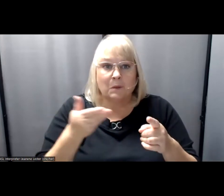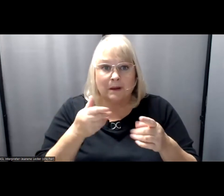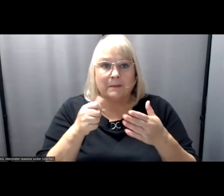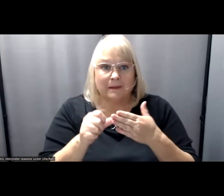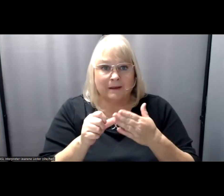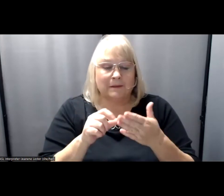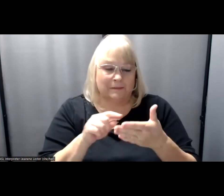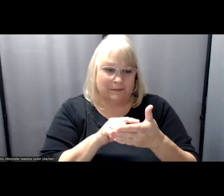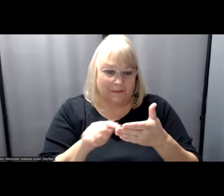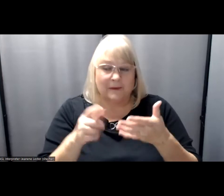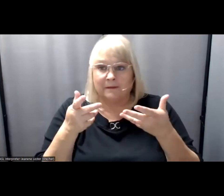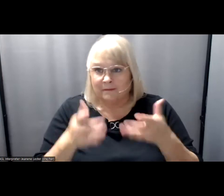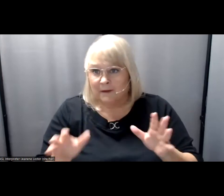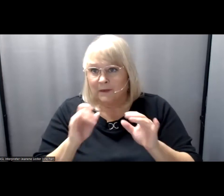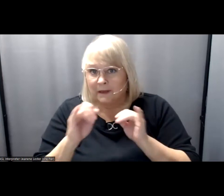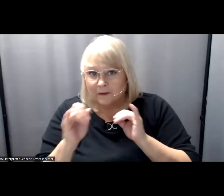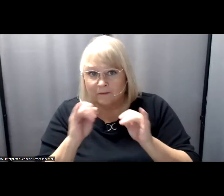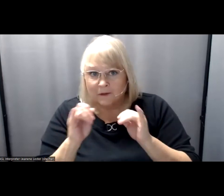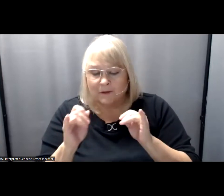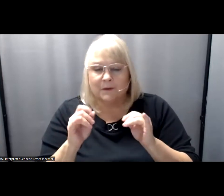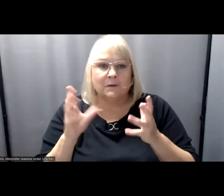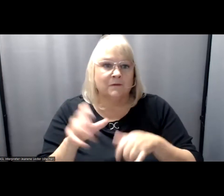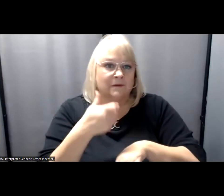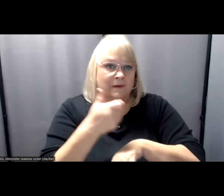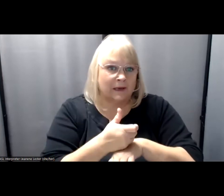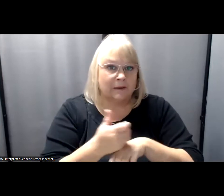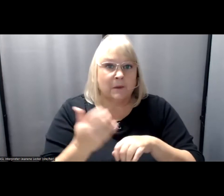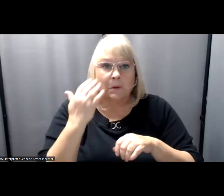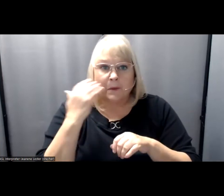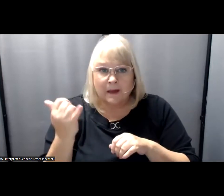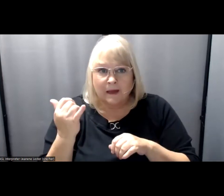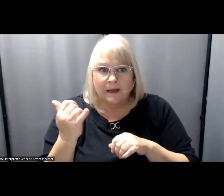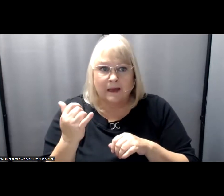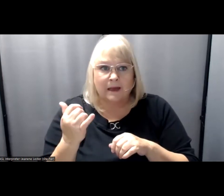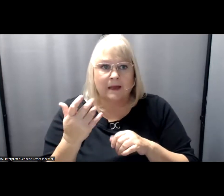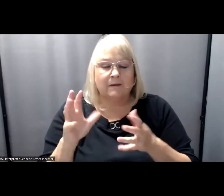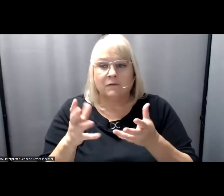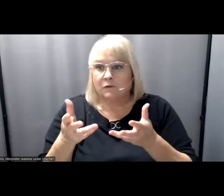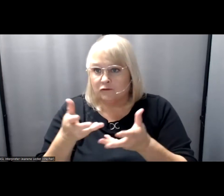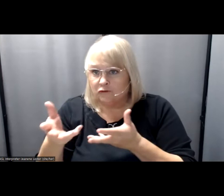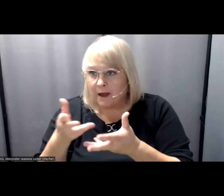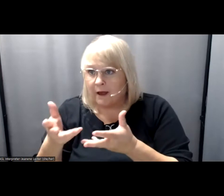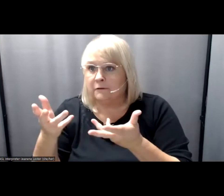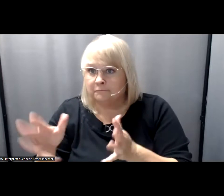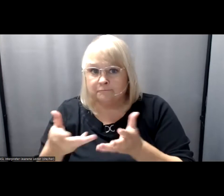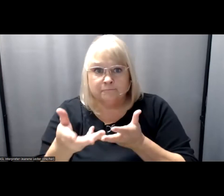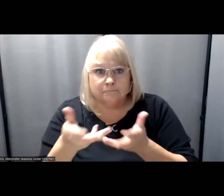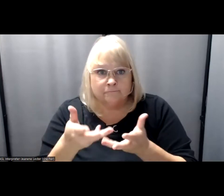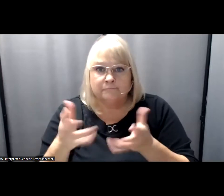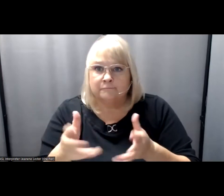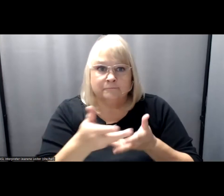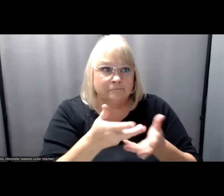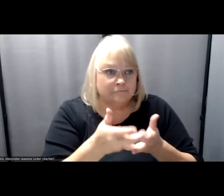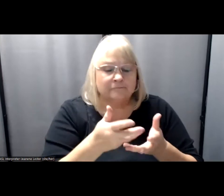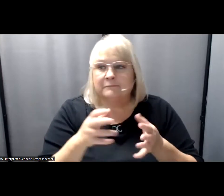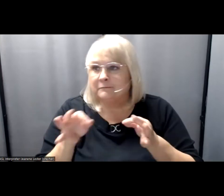After you're done with the interviews, you've set up why and had a chat with everybody about why putting cameras on